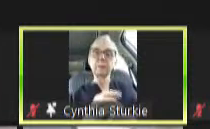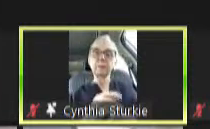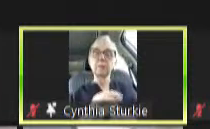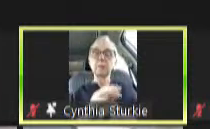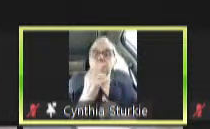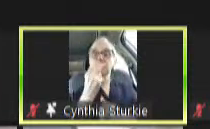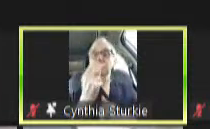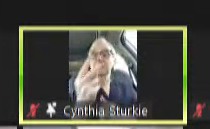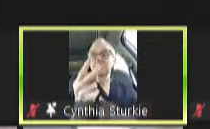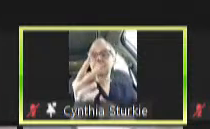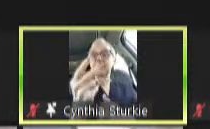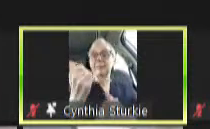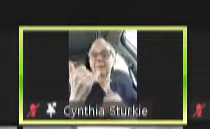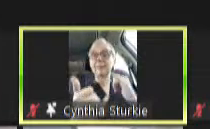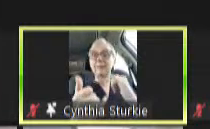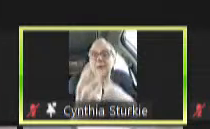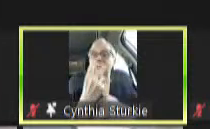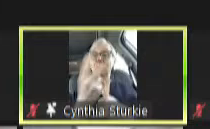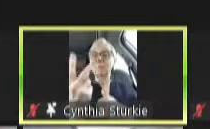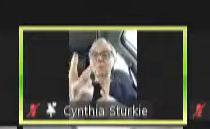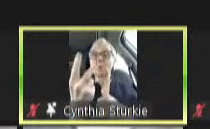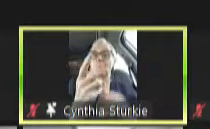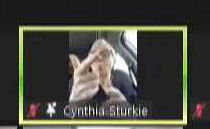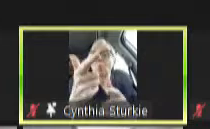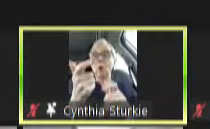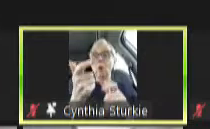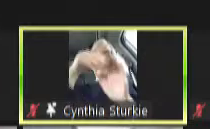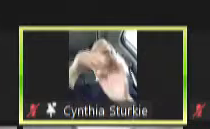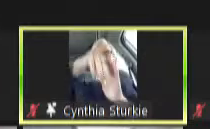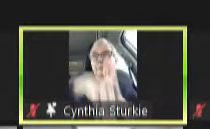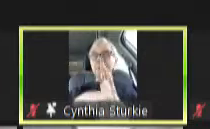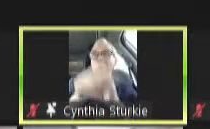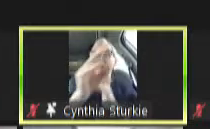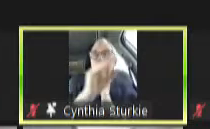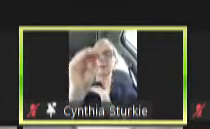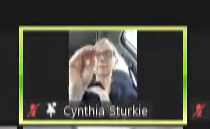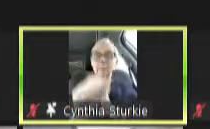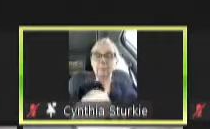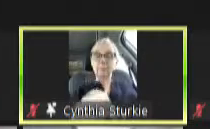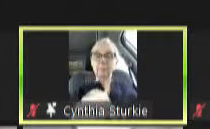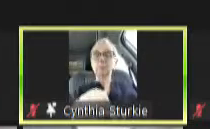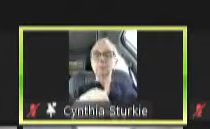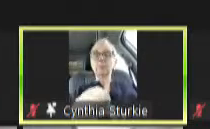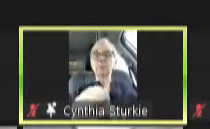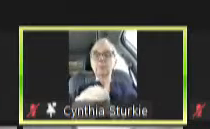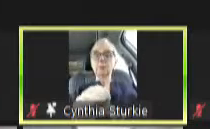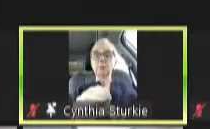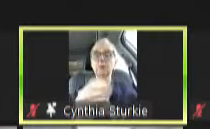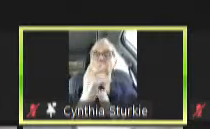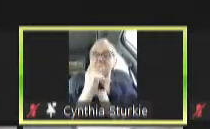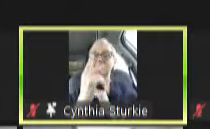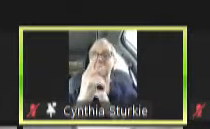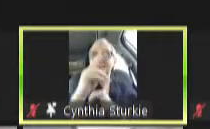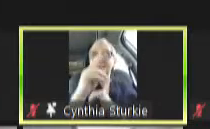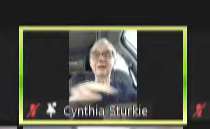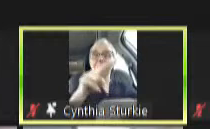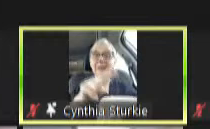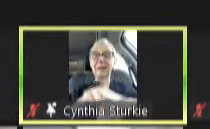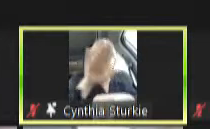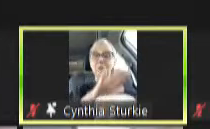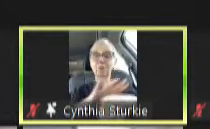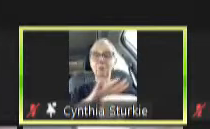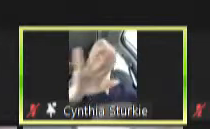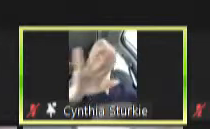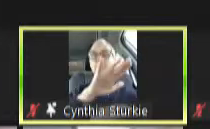you see in the last few weeks is a really rapid decrease in that percentage. And this same trend is being observed nationally and in other countries, where we're seeing